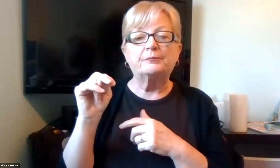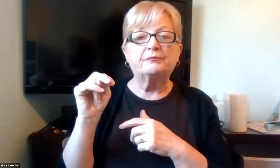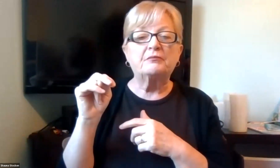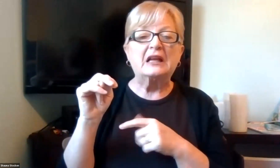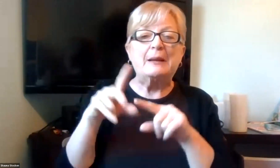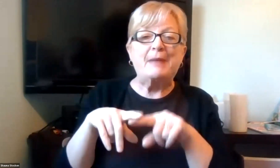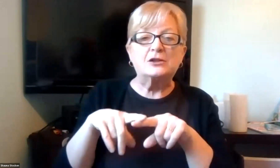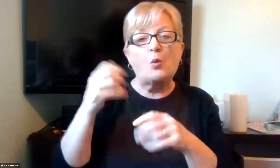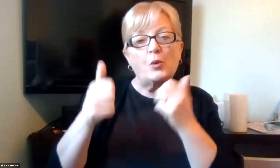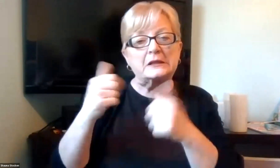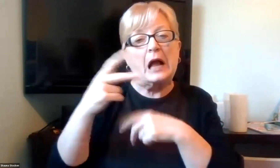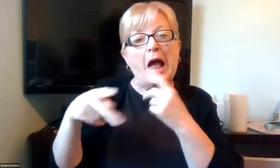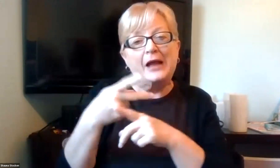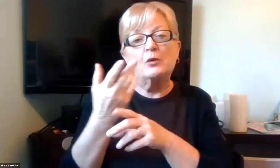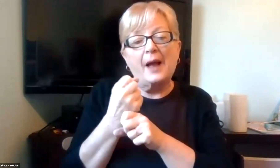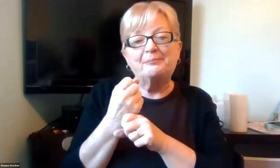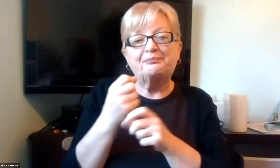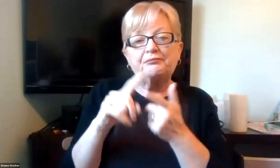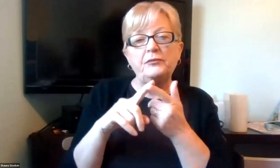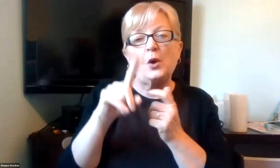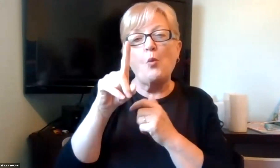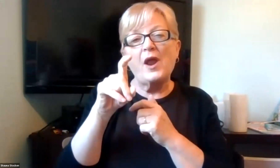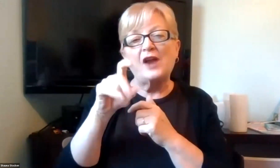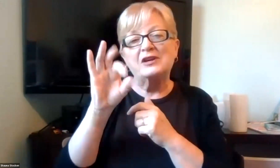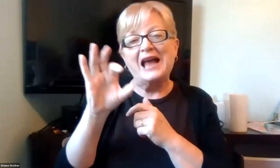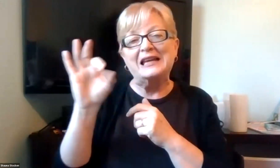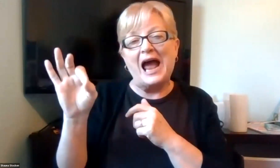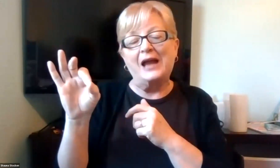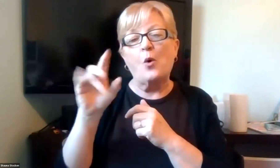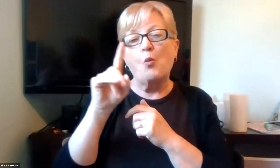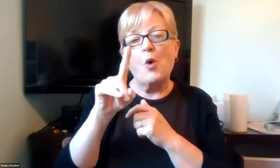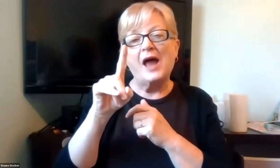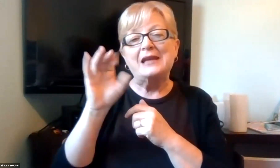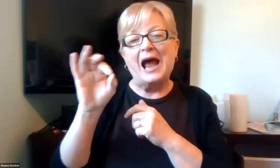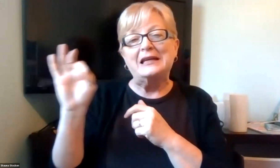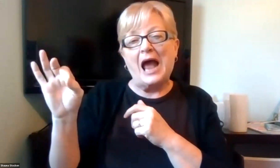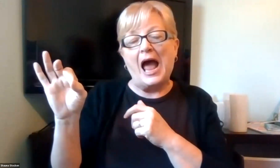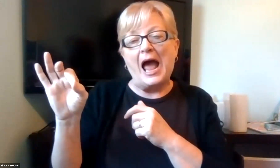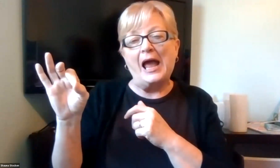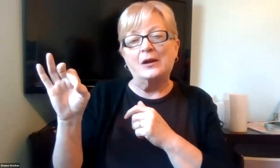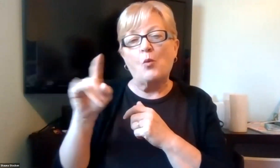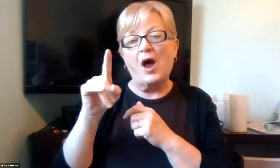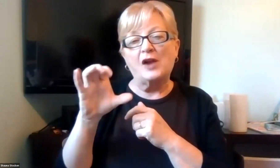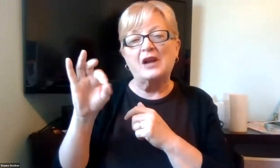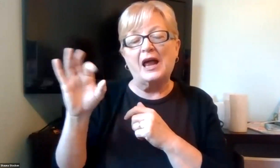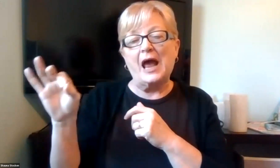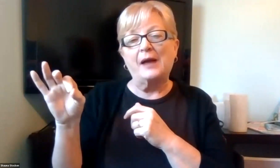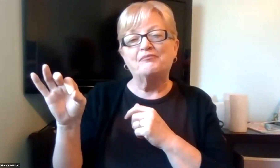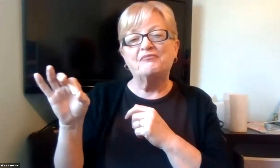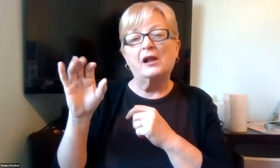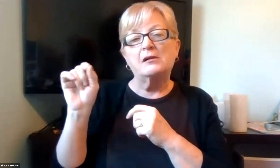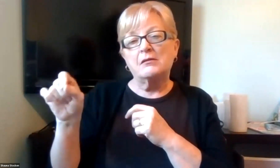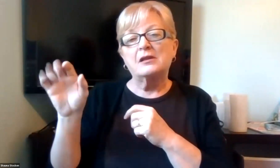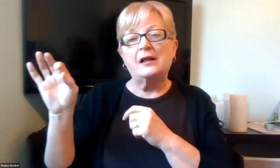get. It was $199.99. Okay. And I remember the one that we purchased through the program